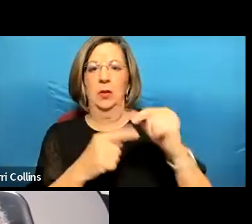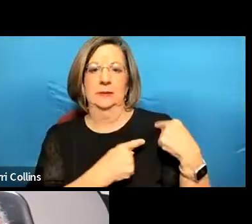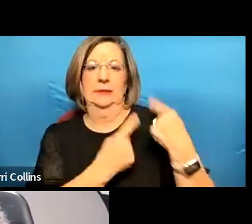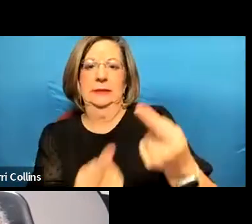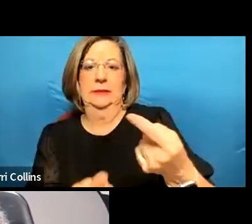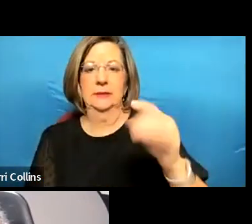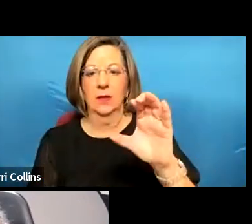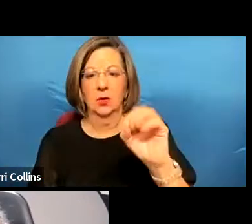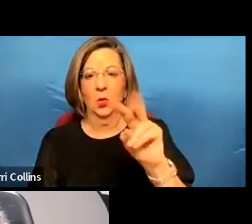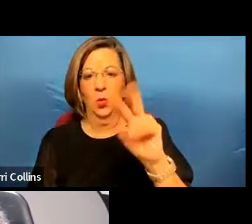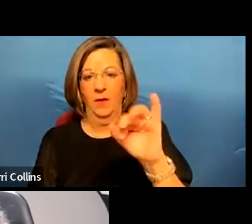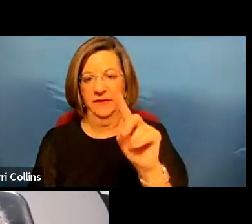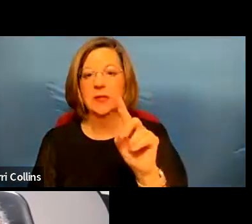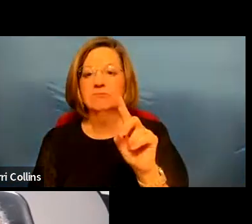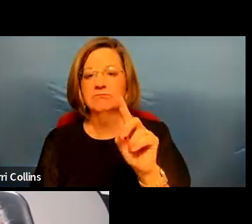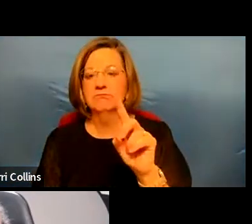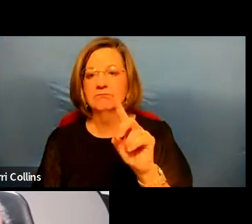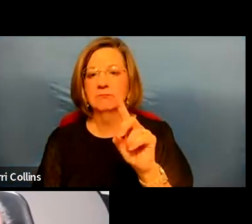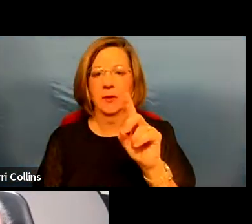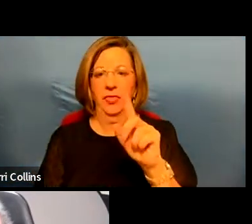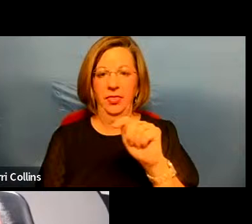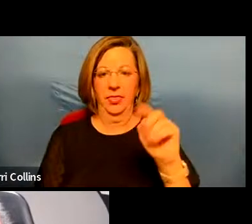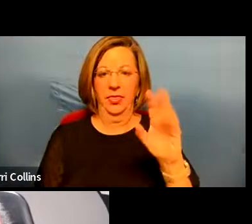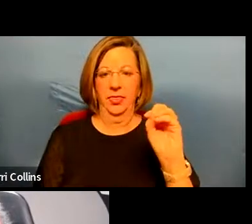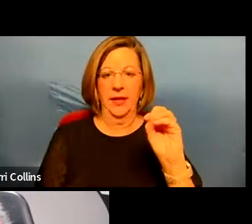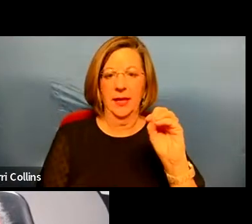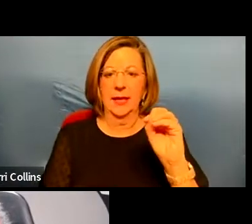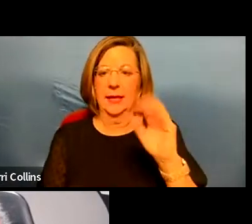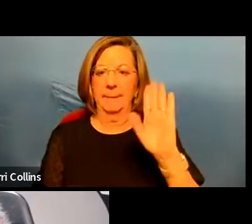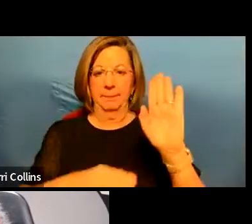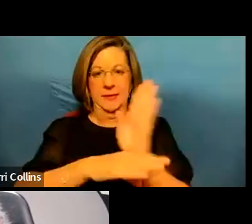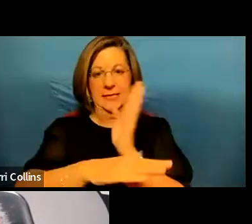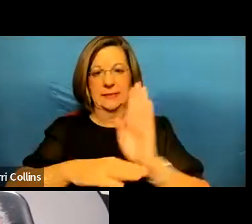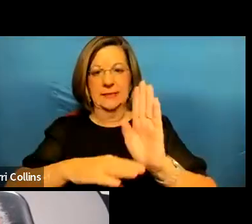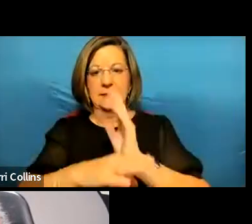It's a challenge, and it has been a challenge since COVID.